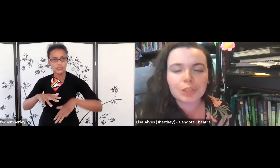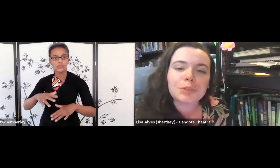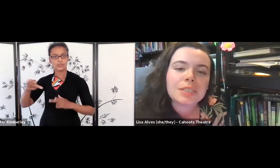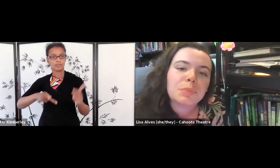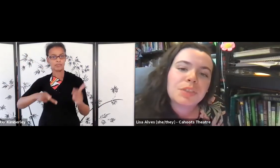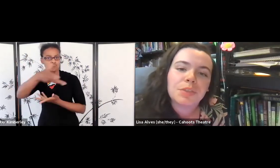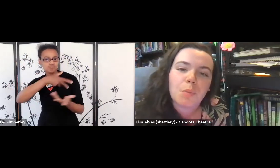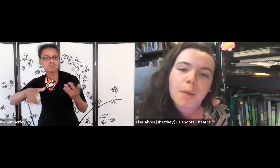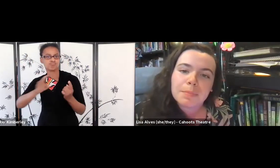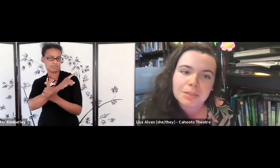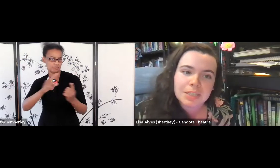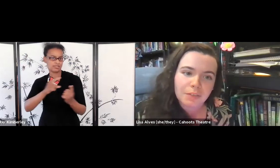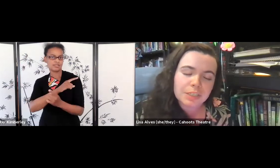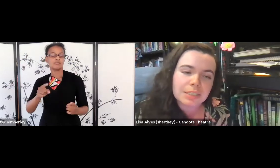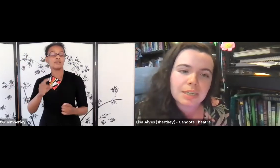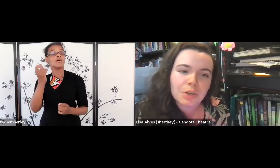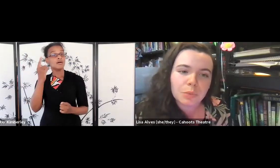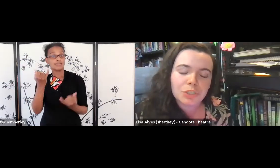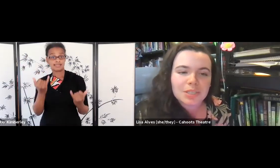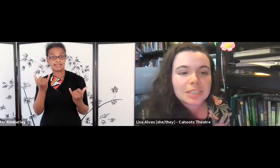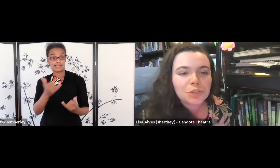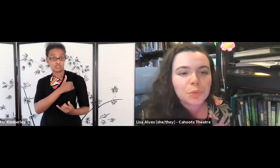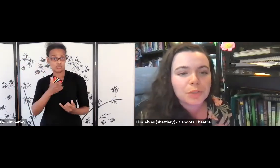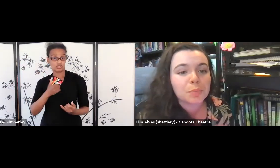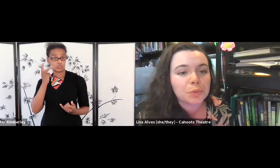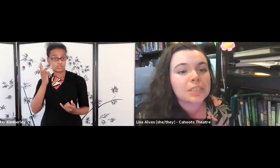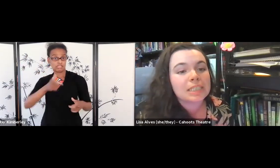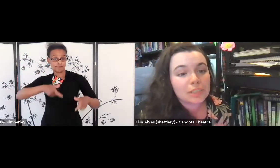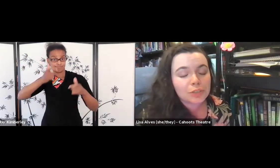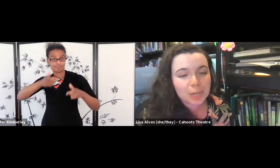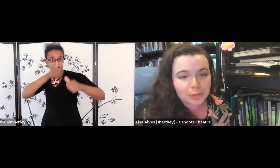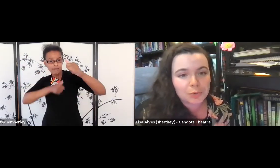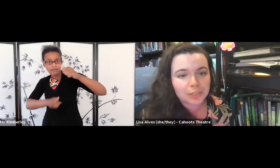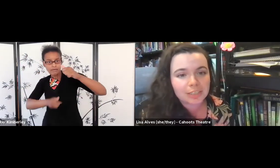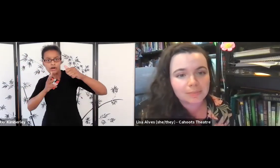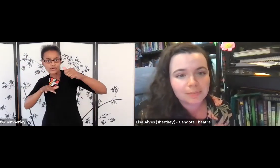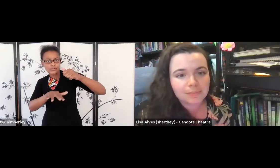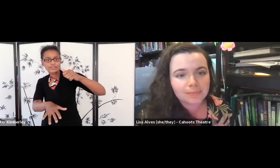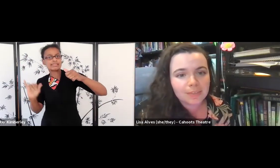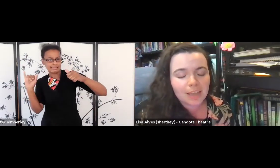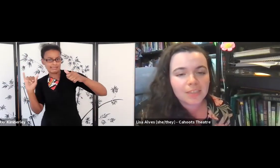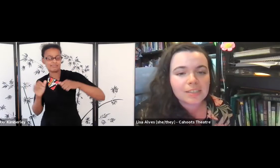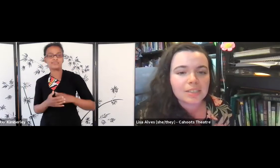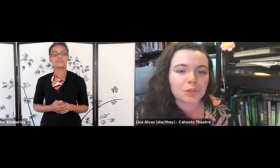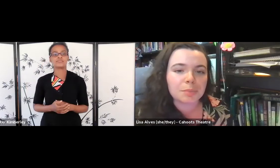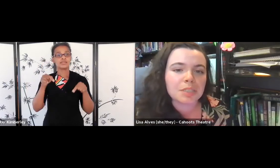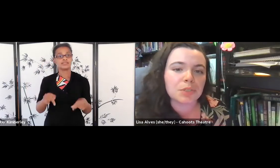Cahoots is within the Wampum Belt Covenant, which is the Dish With One Spoon territory. And this is an agreement between